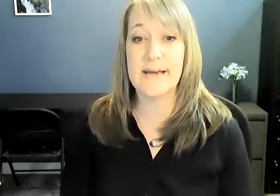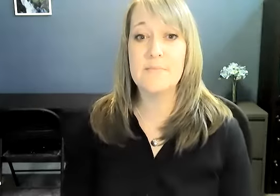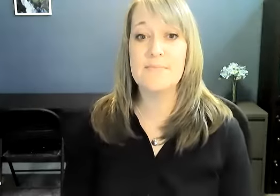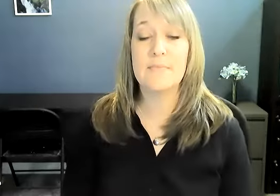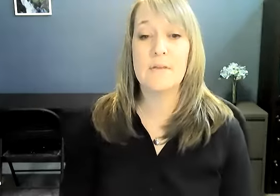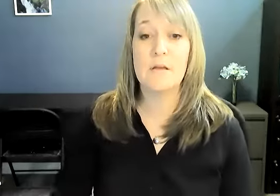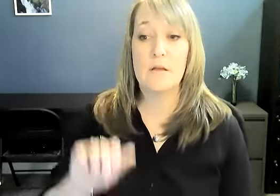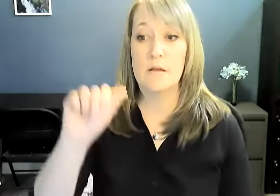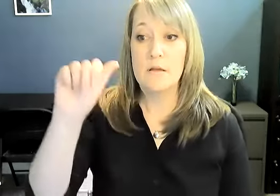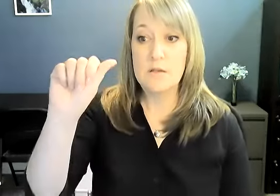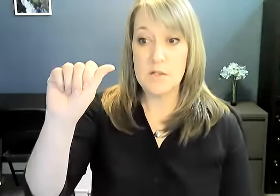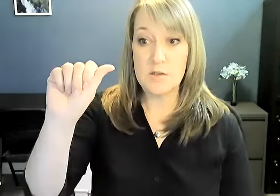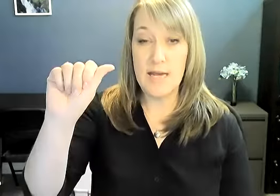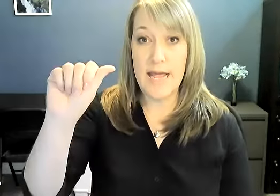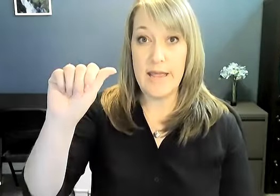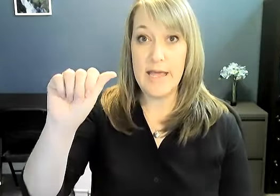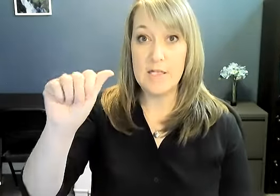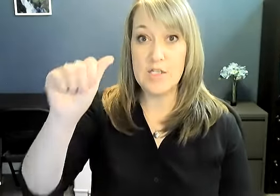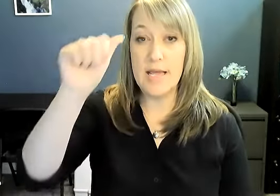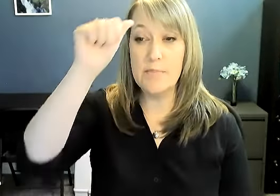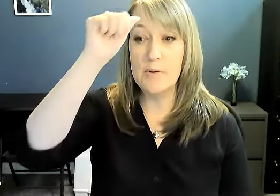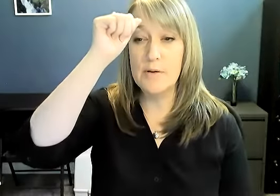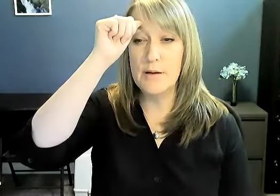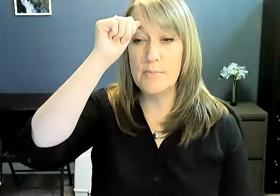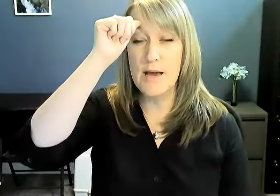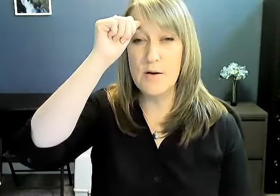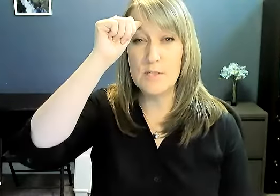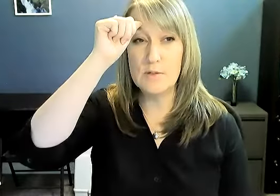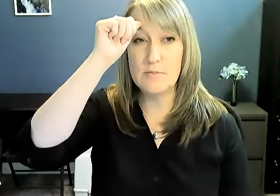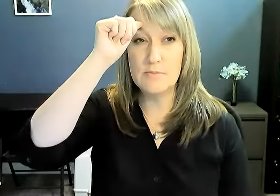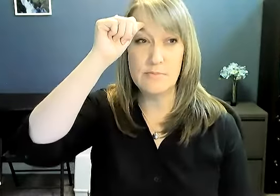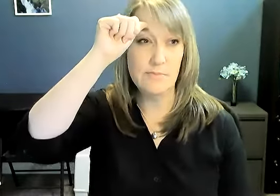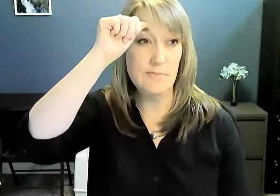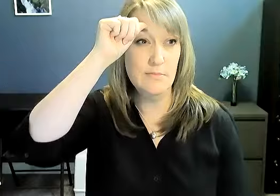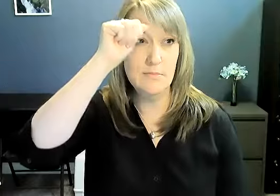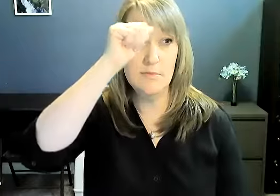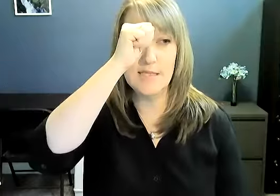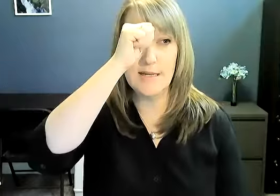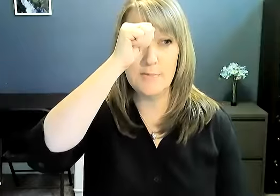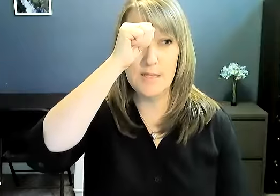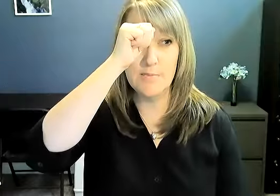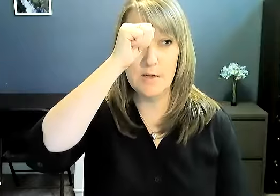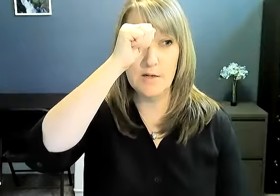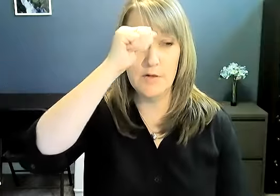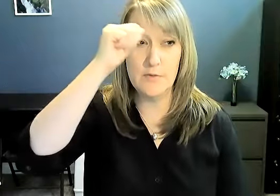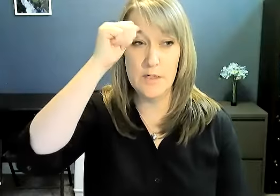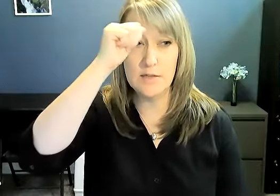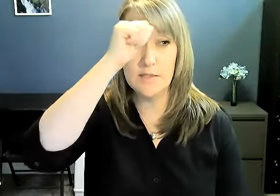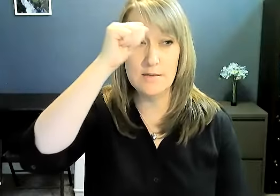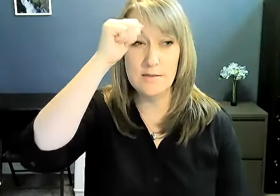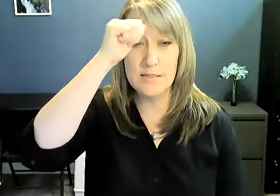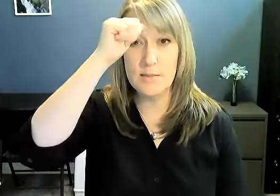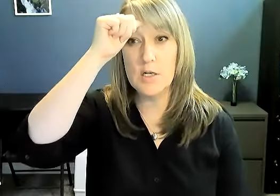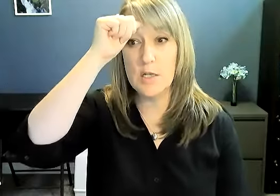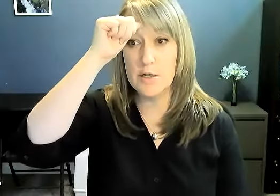Alaska starts with an A hand shape about, it doesn't have to be in the middle of your forehead, just somewhere along your